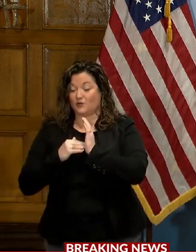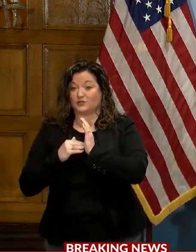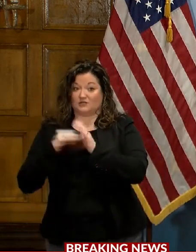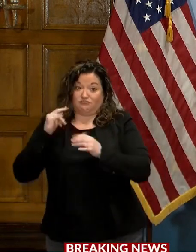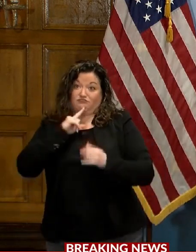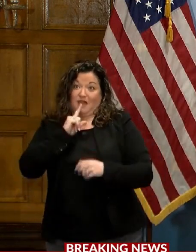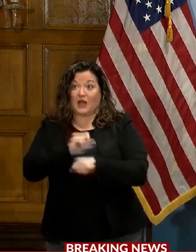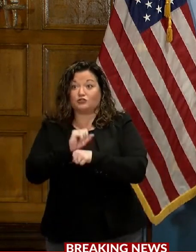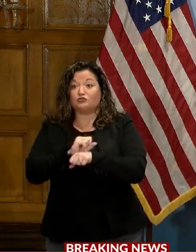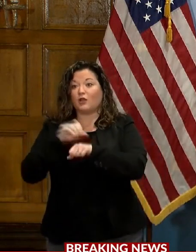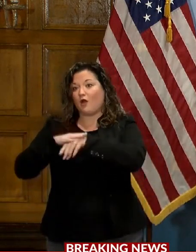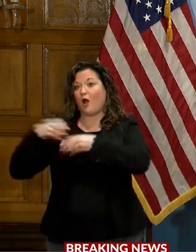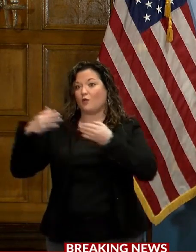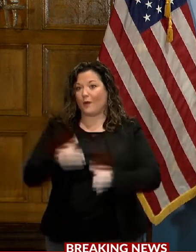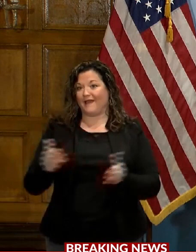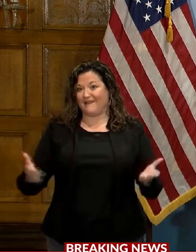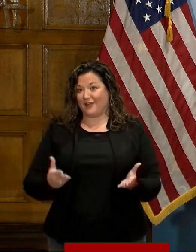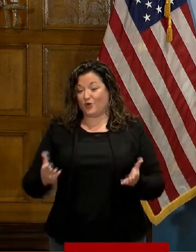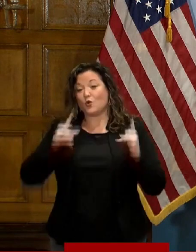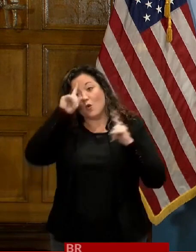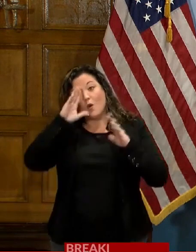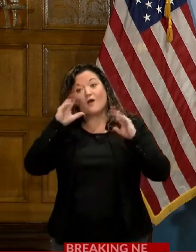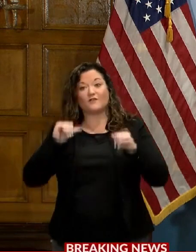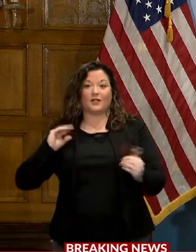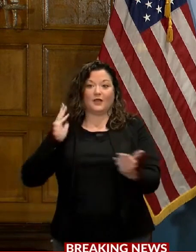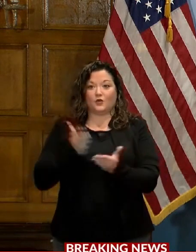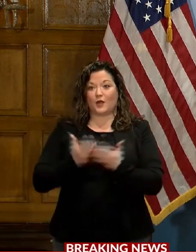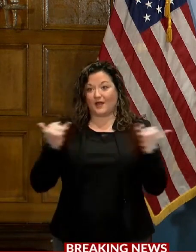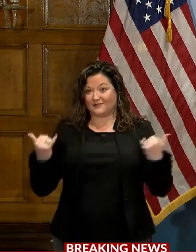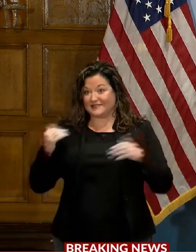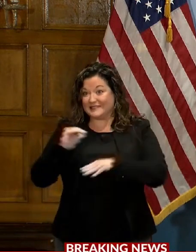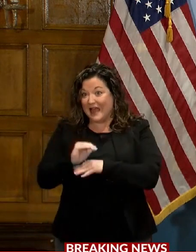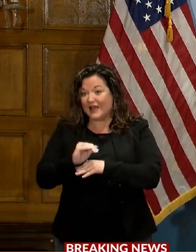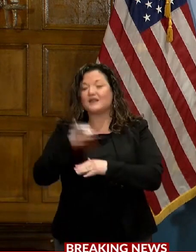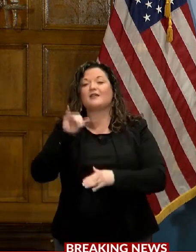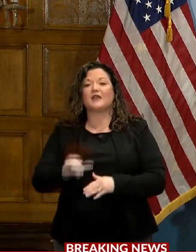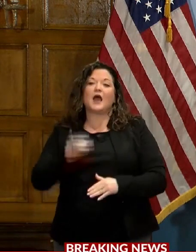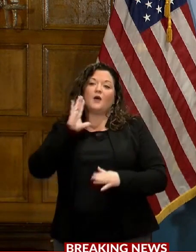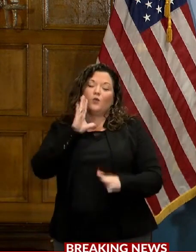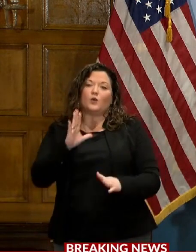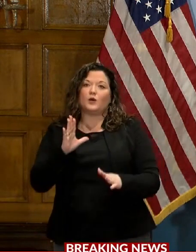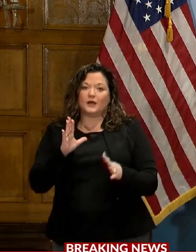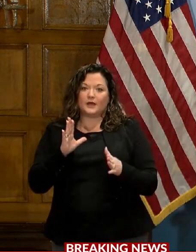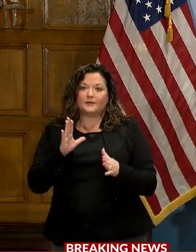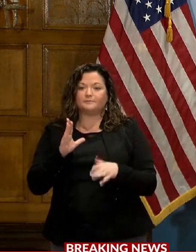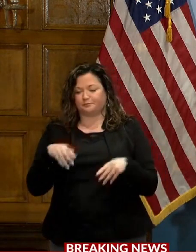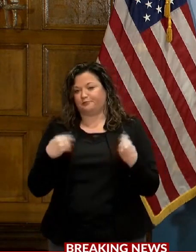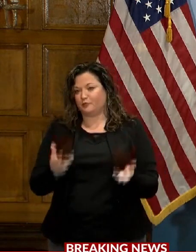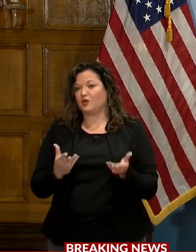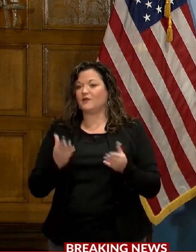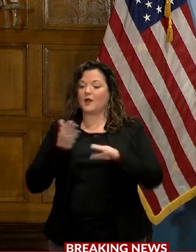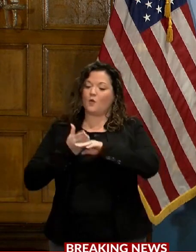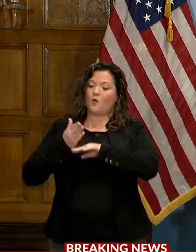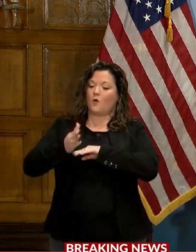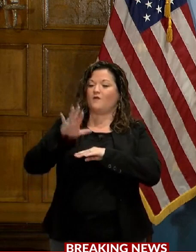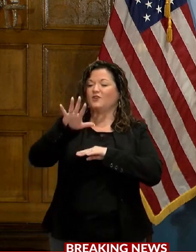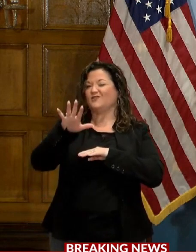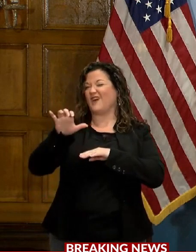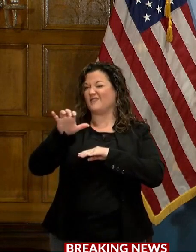to be here and hopefully will be here tonight. But that would give us in hand over 500,000,